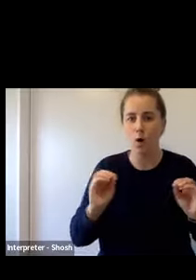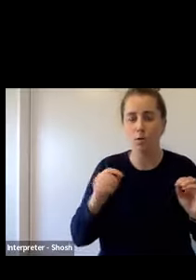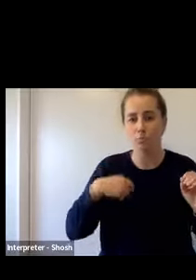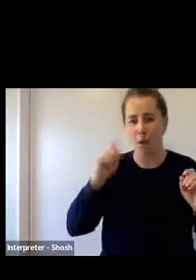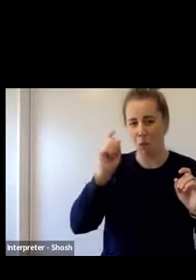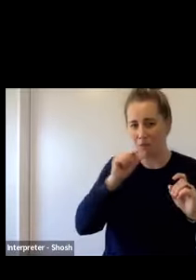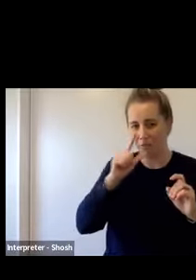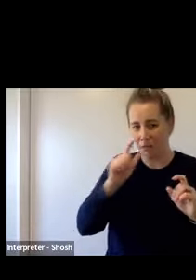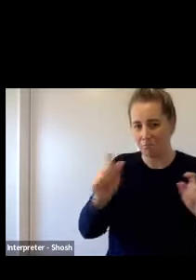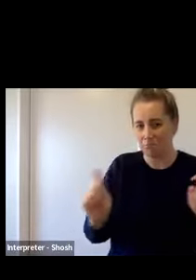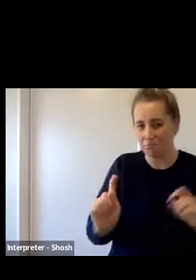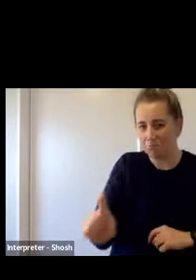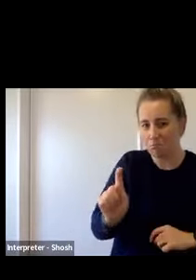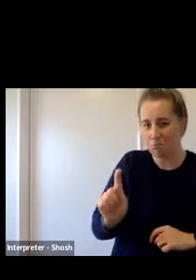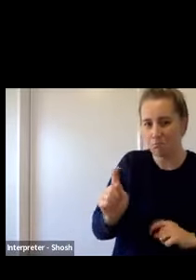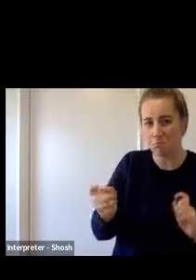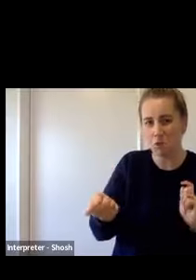you can